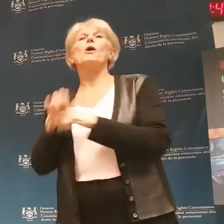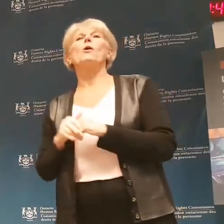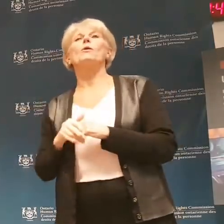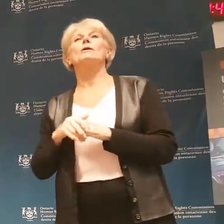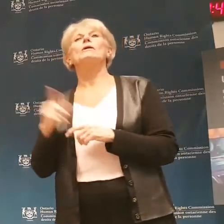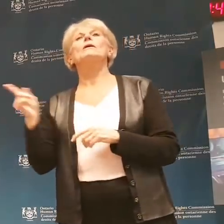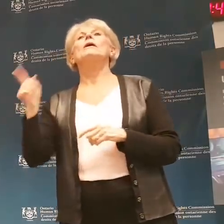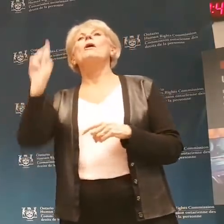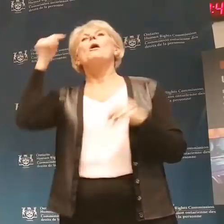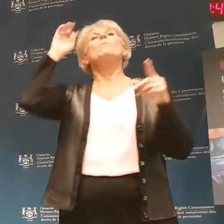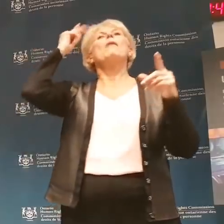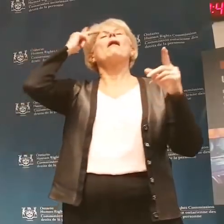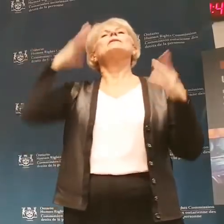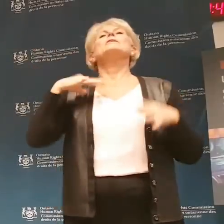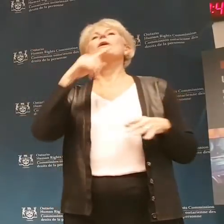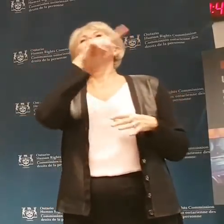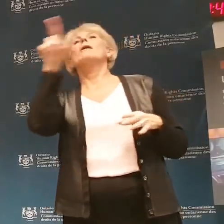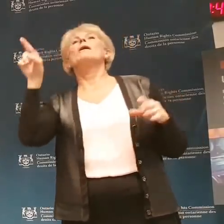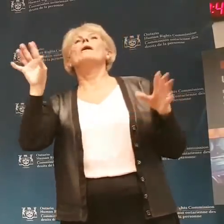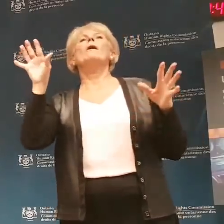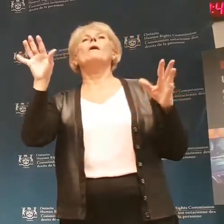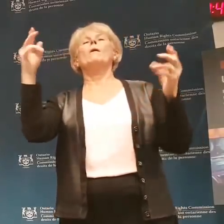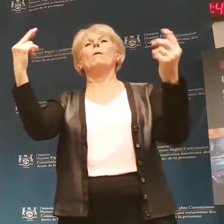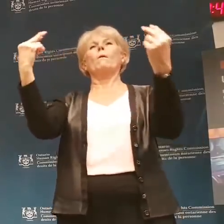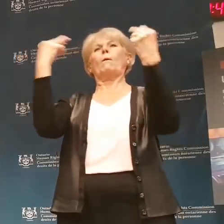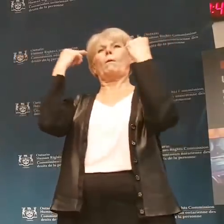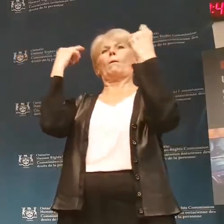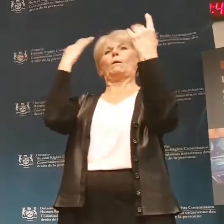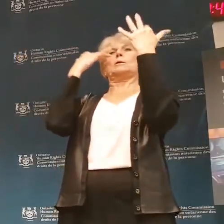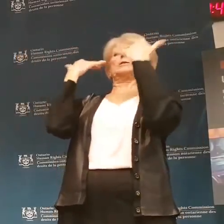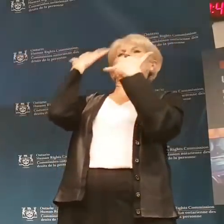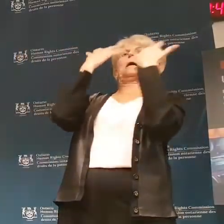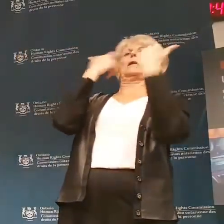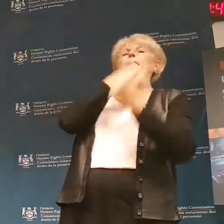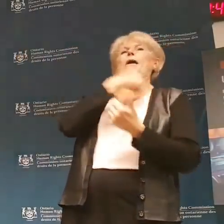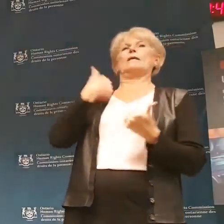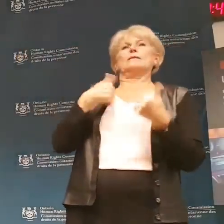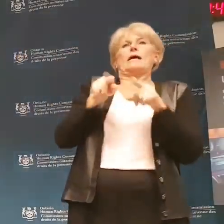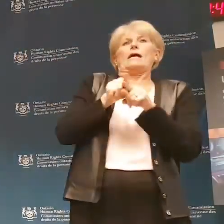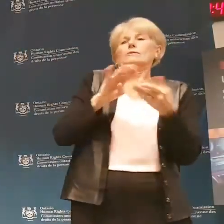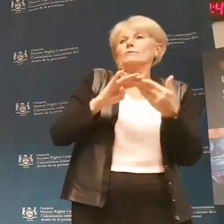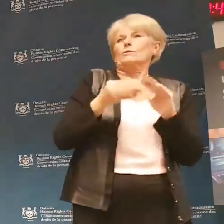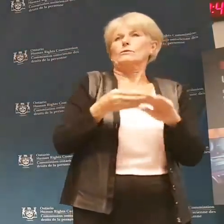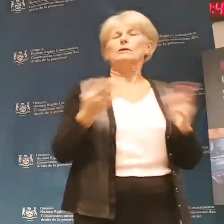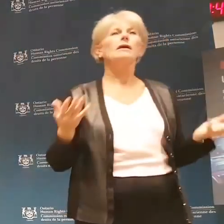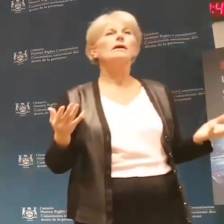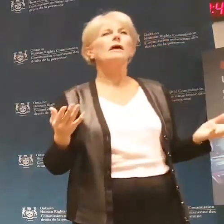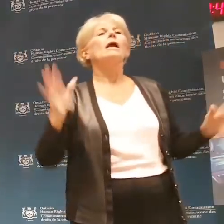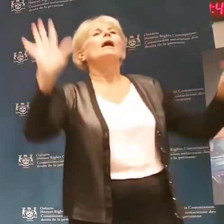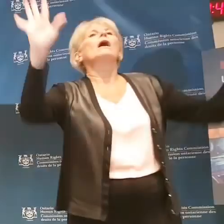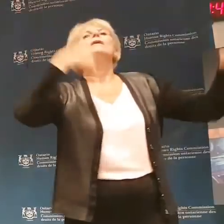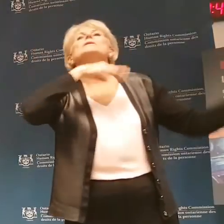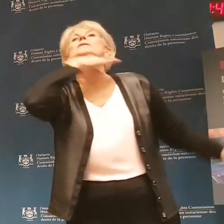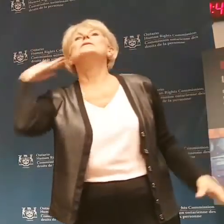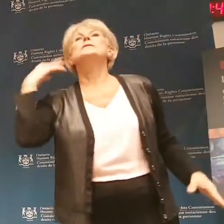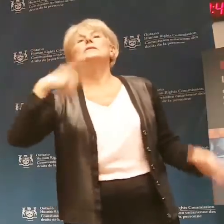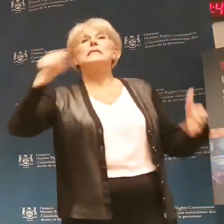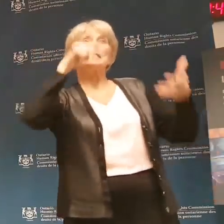indifferent politicians began to study us. As a community, we have been studied to